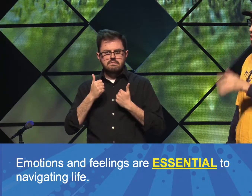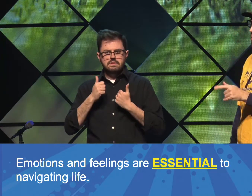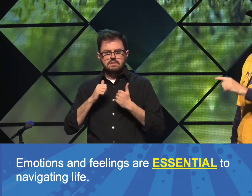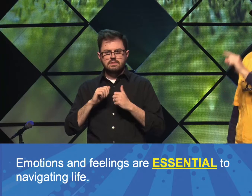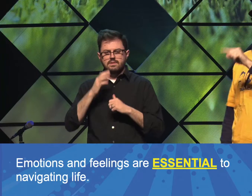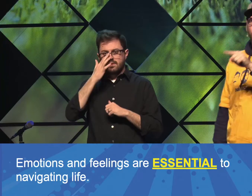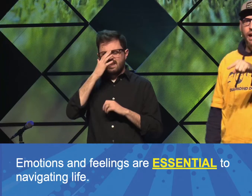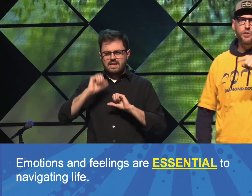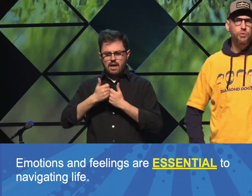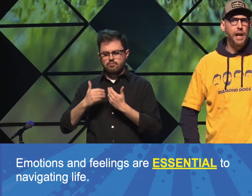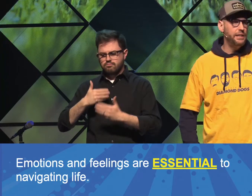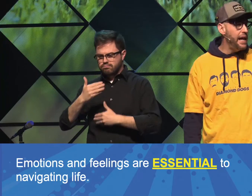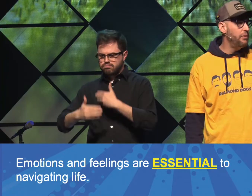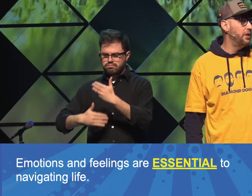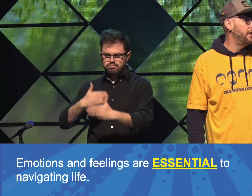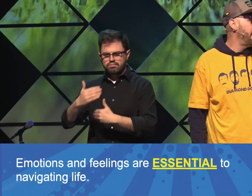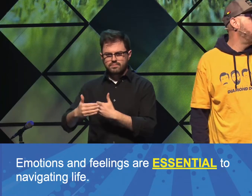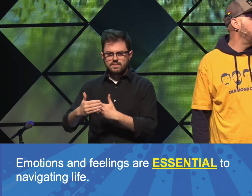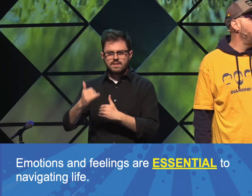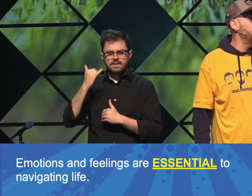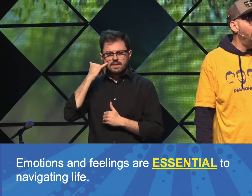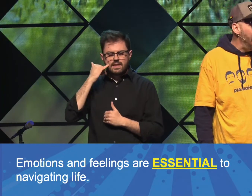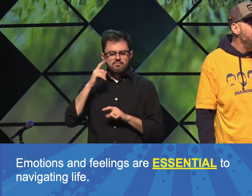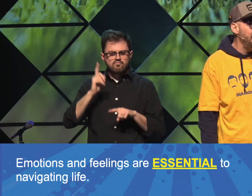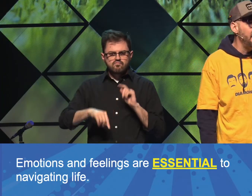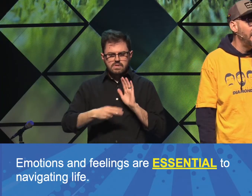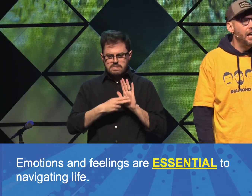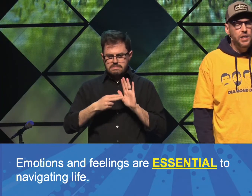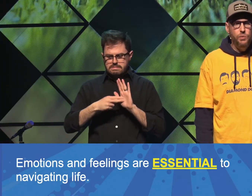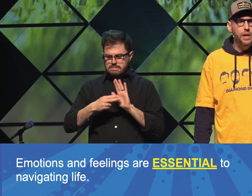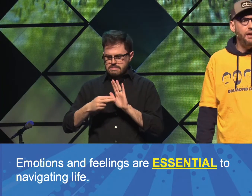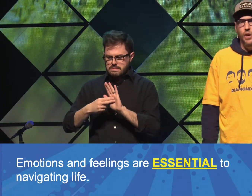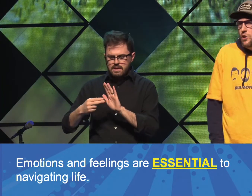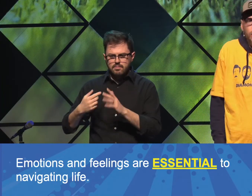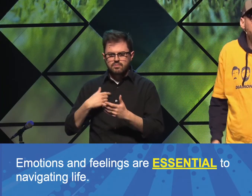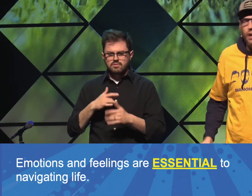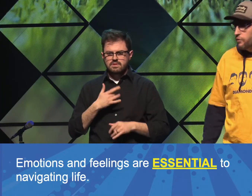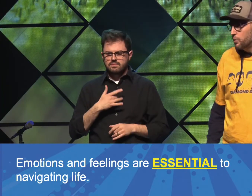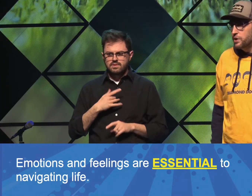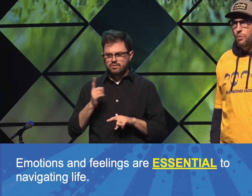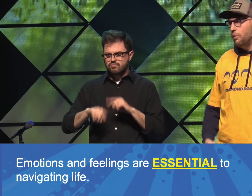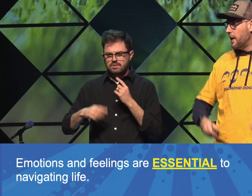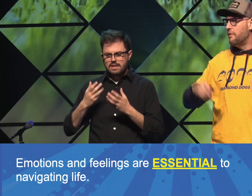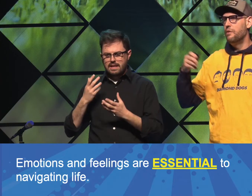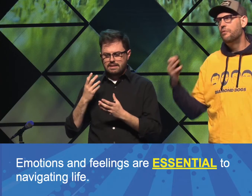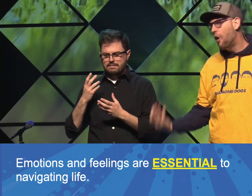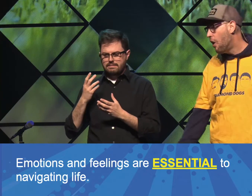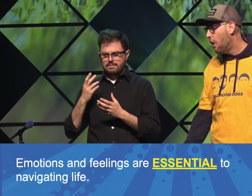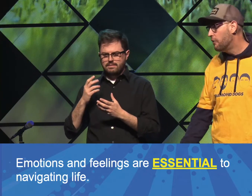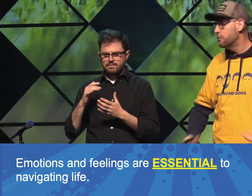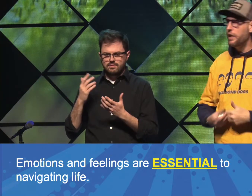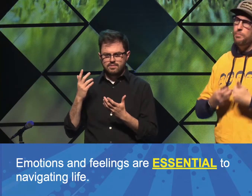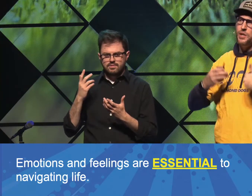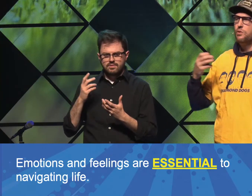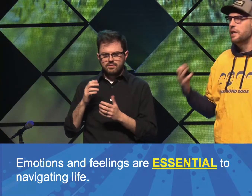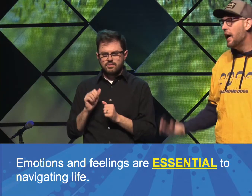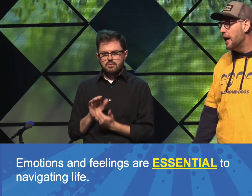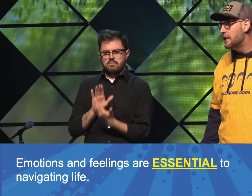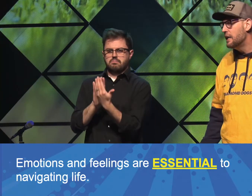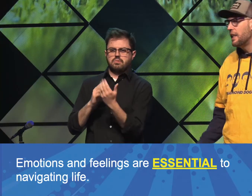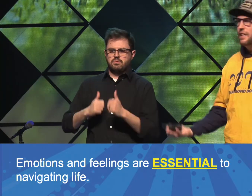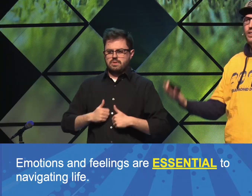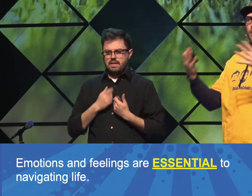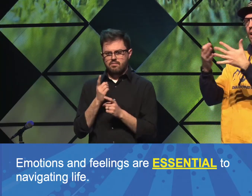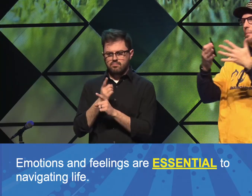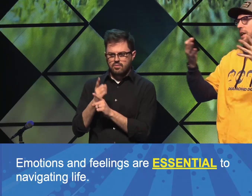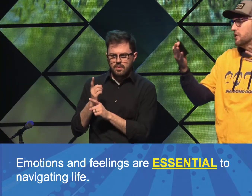get into trouble when we don't have the right language to navigate life. So I think that you can use whatever word you want. We have evolved, we have been